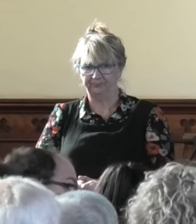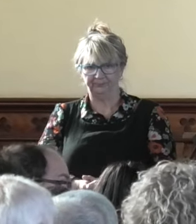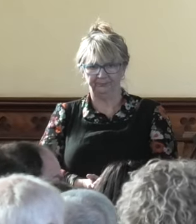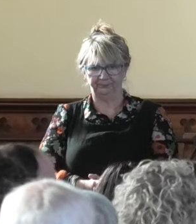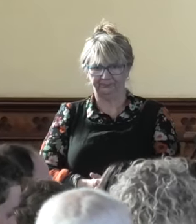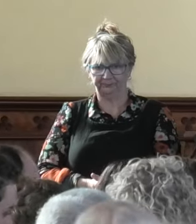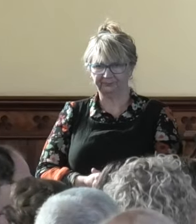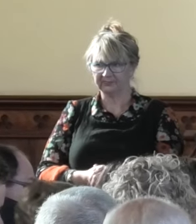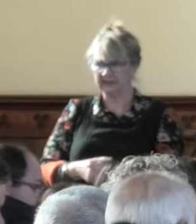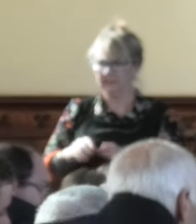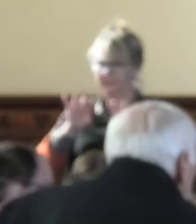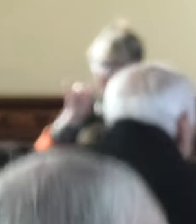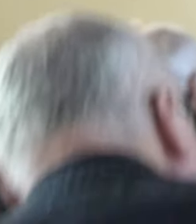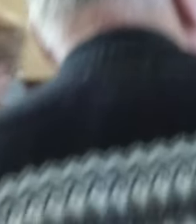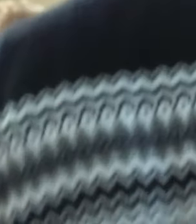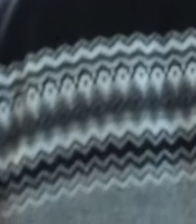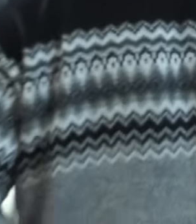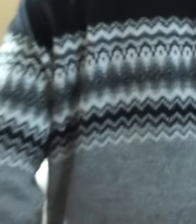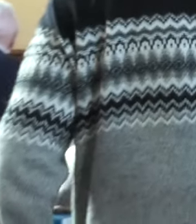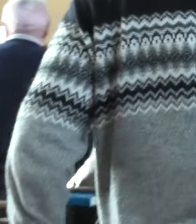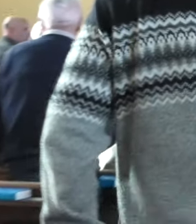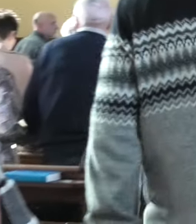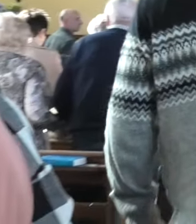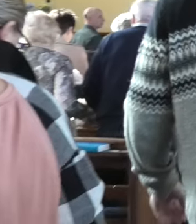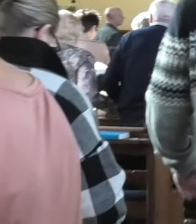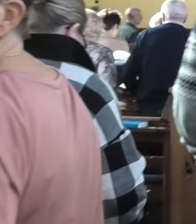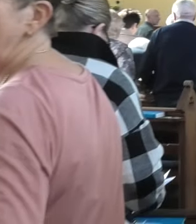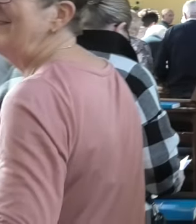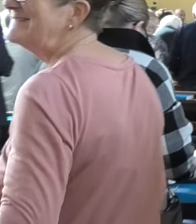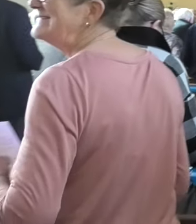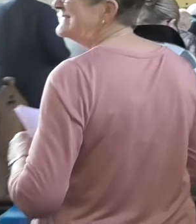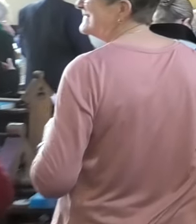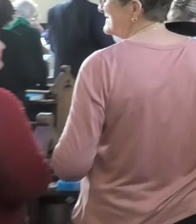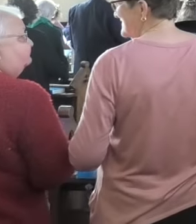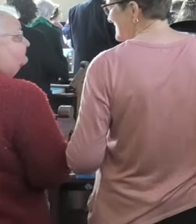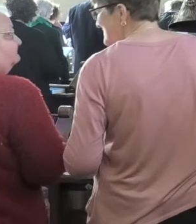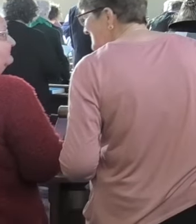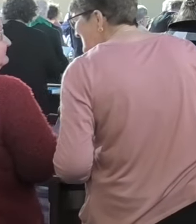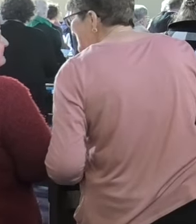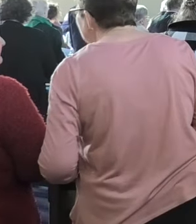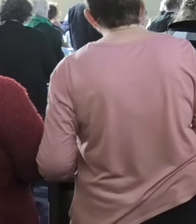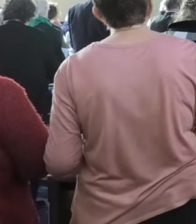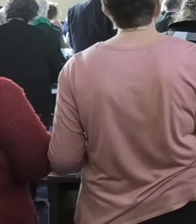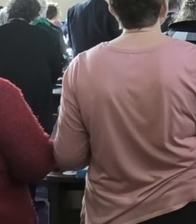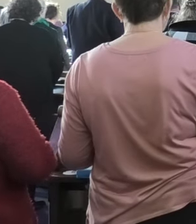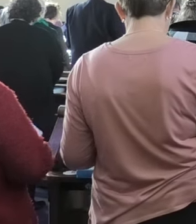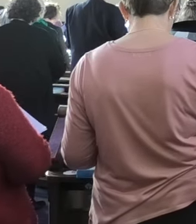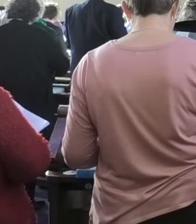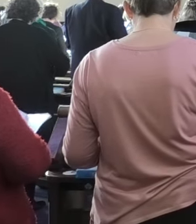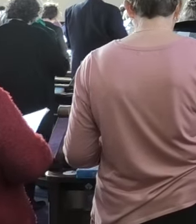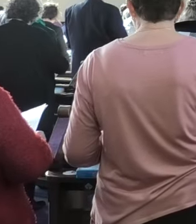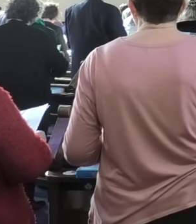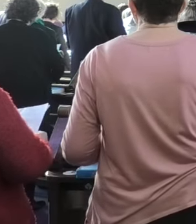the way in. Blessed Be Your Name, a song that's been around for a while, but one that I certainly remember Rinska singing with some gusto. Let's